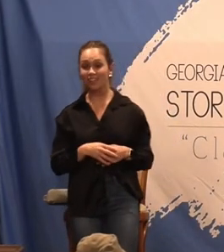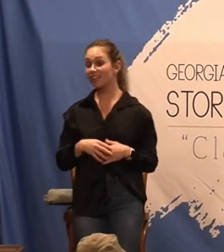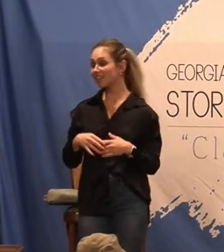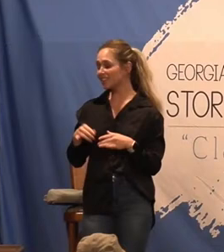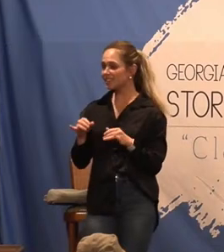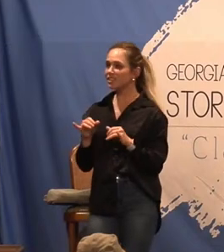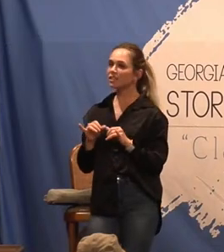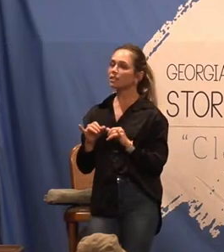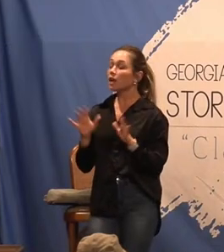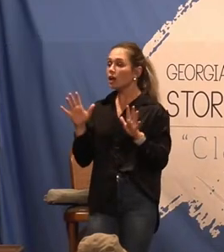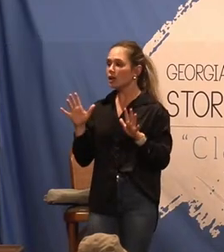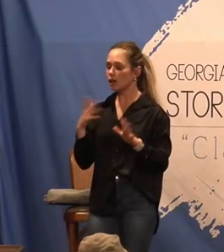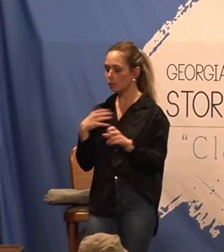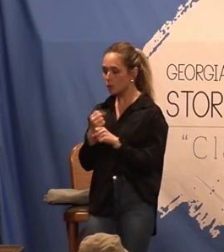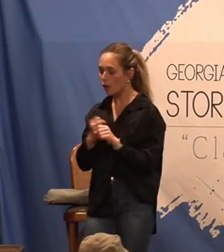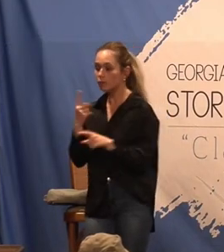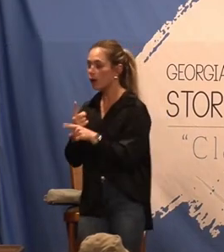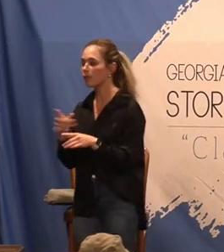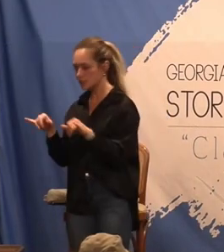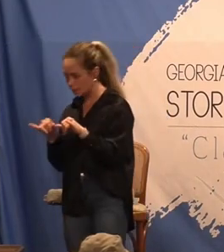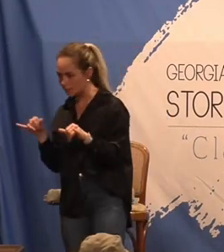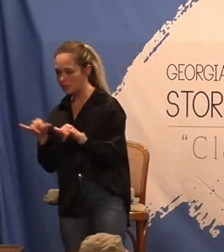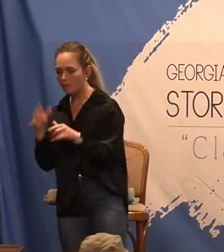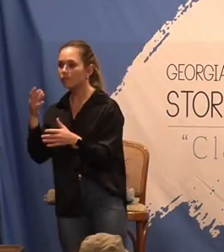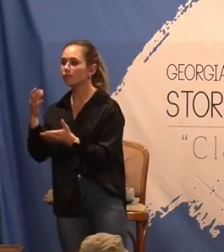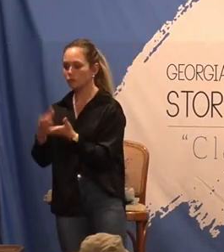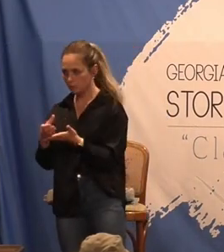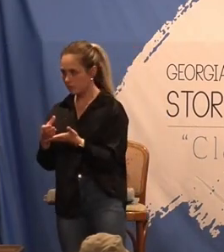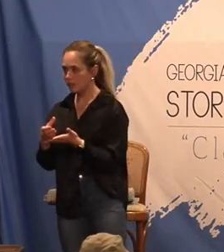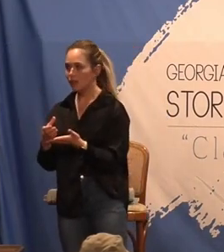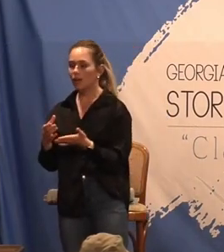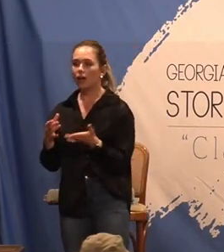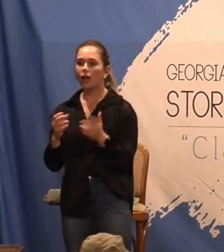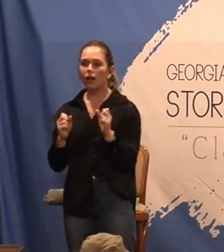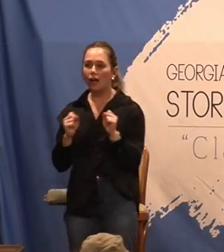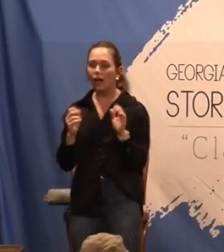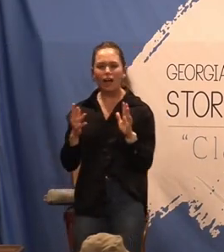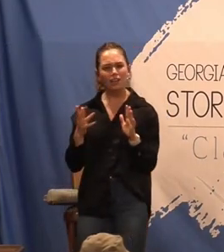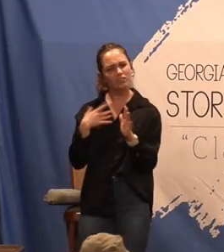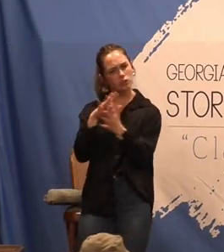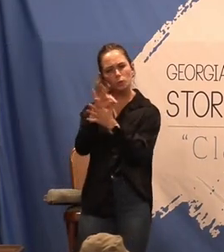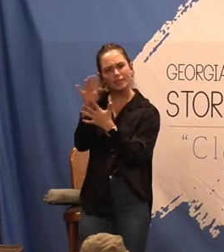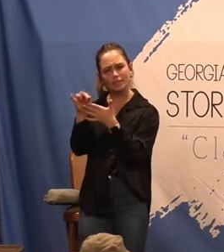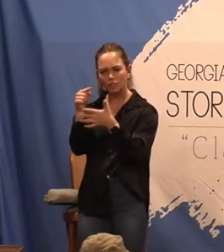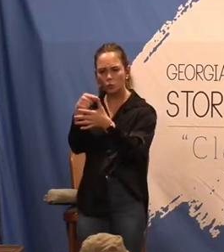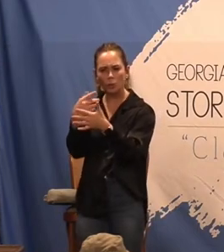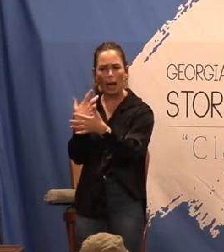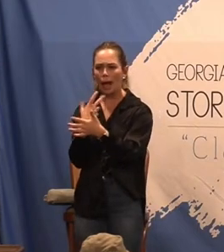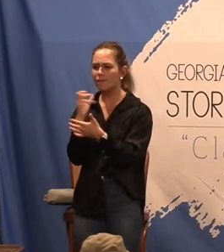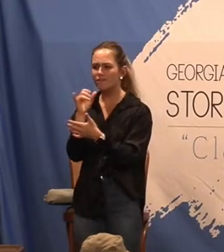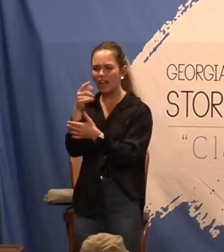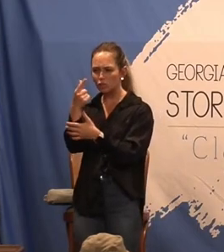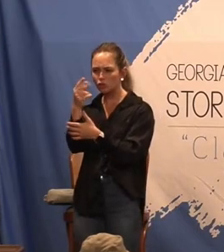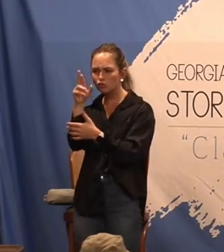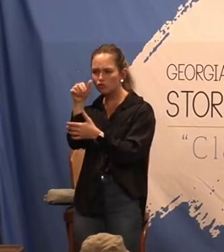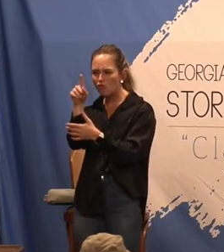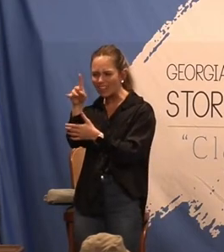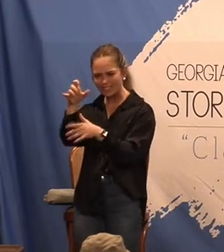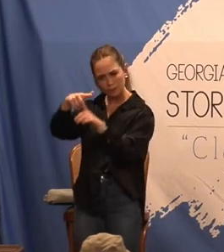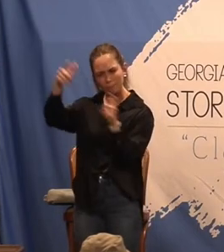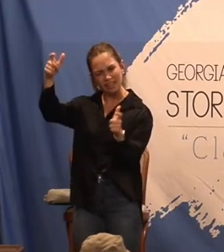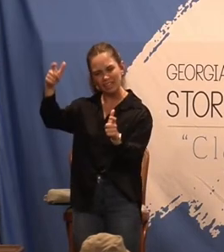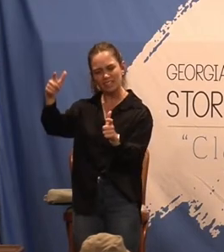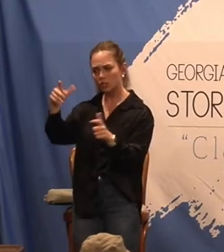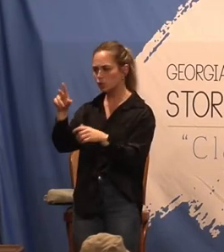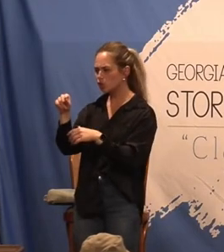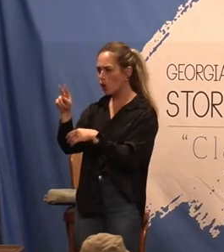Size. Oh, coffee. I'd like, what are my choice? You have like, grande? Is that the biggest one,